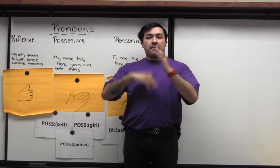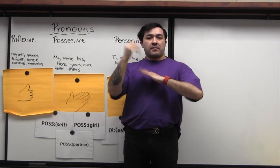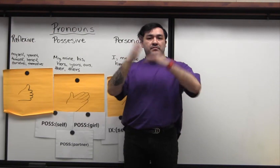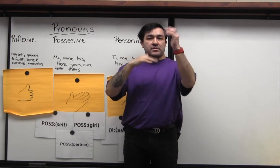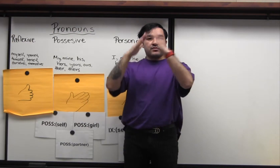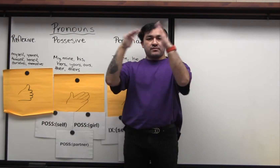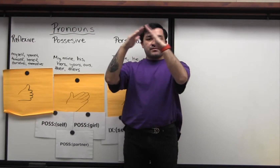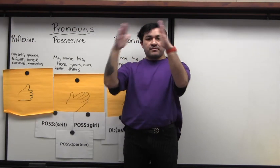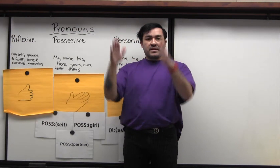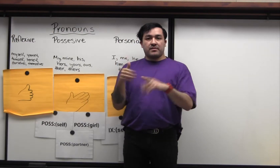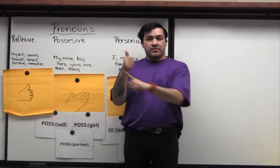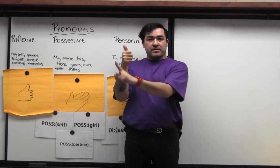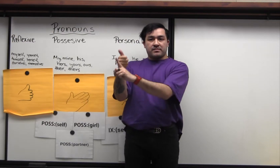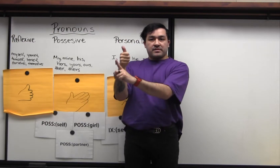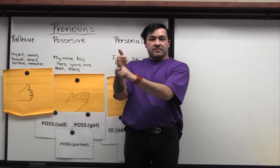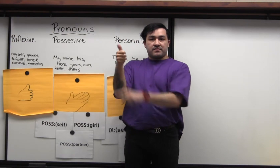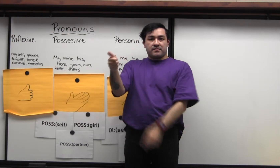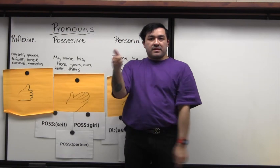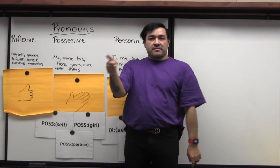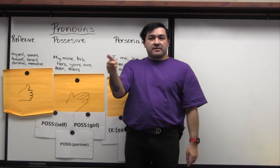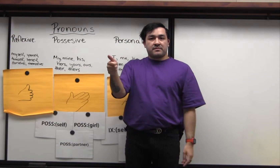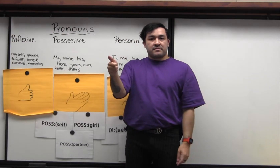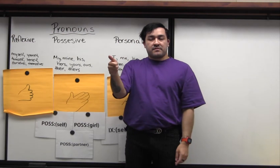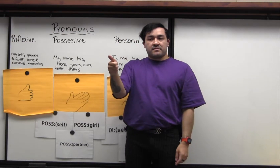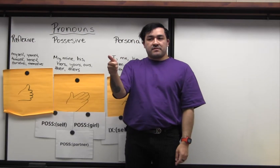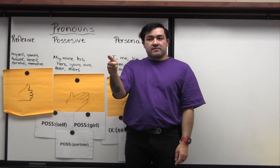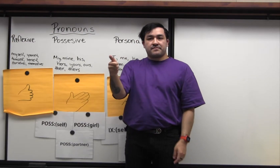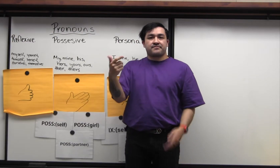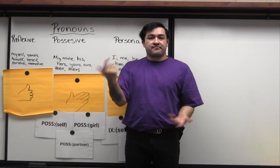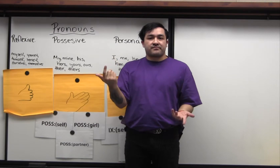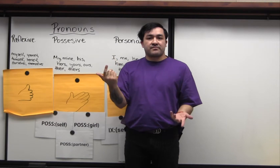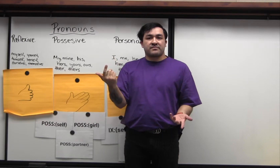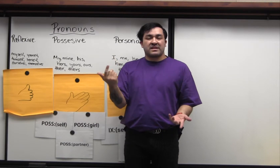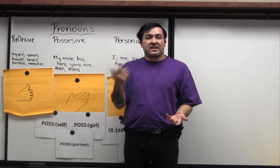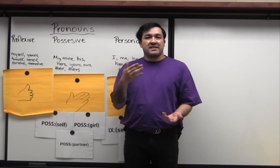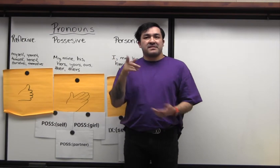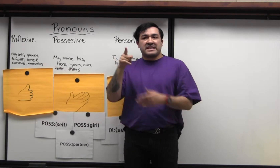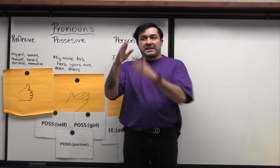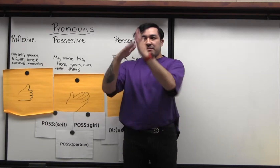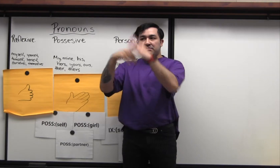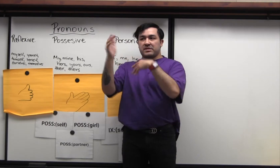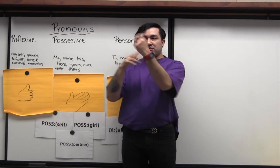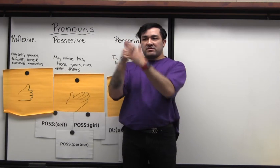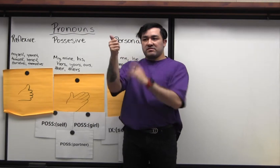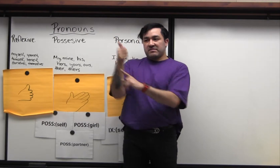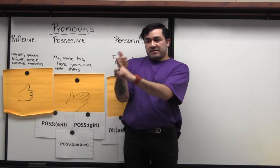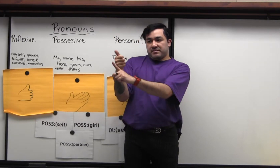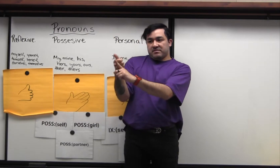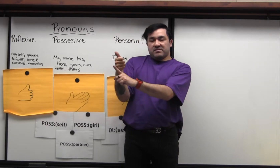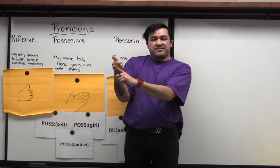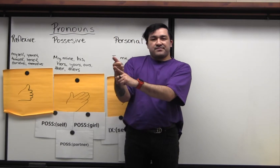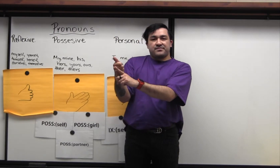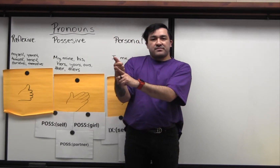let's say my uncle built the house himself, or himself, either with that one or without the one. Yeah, so he built it